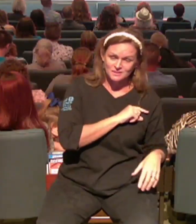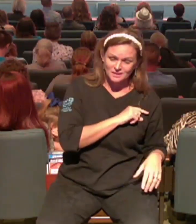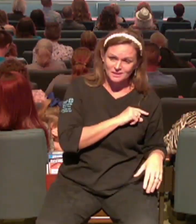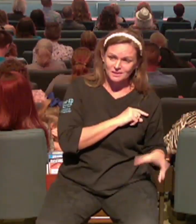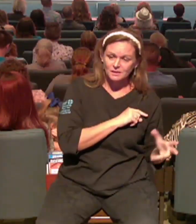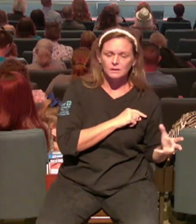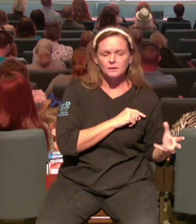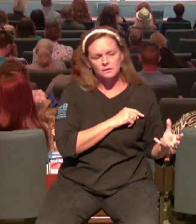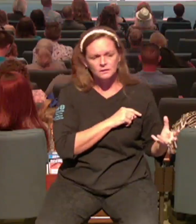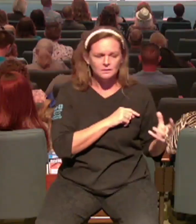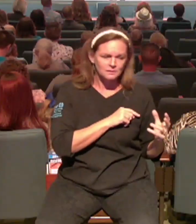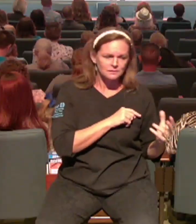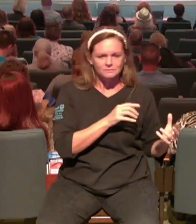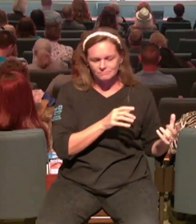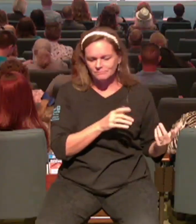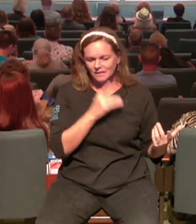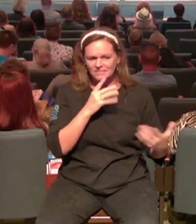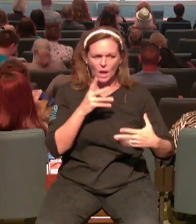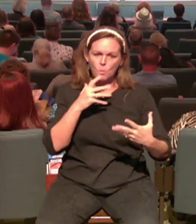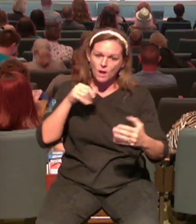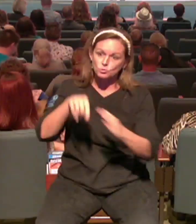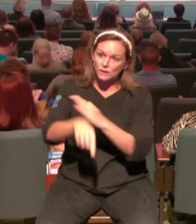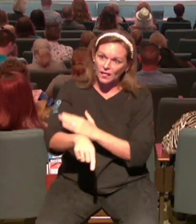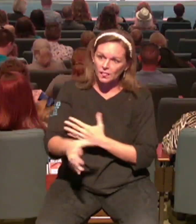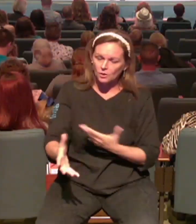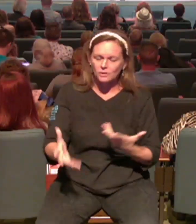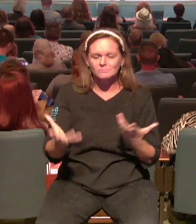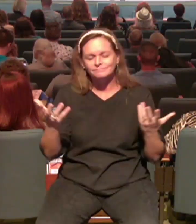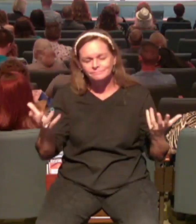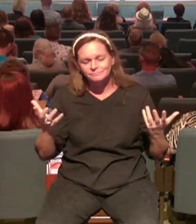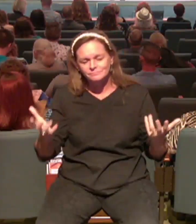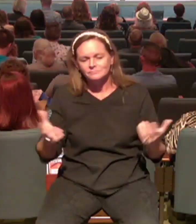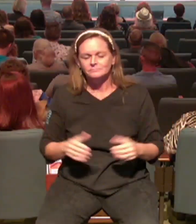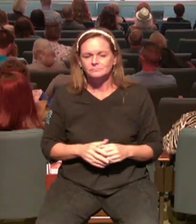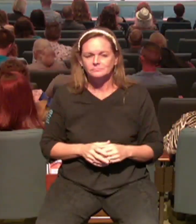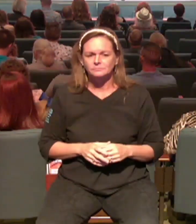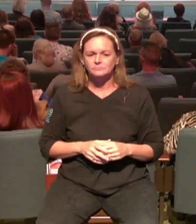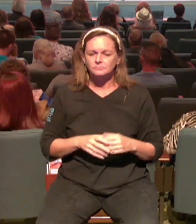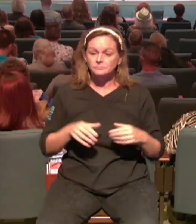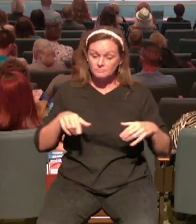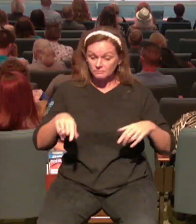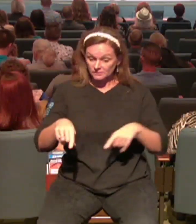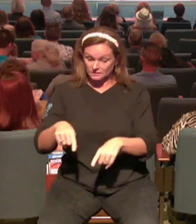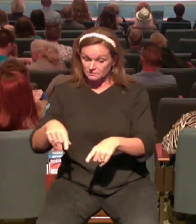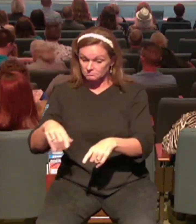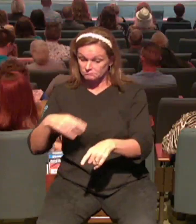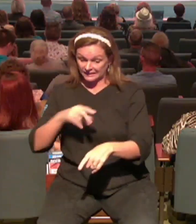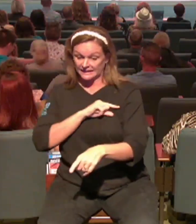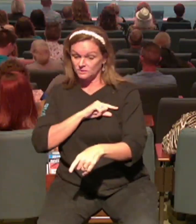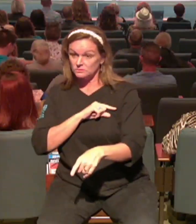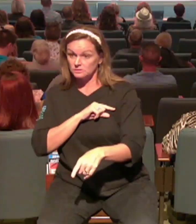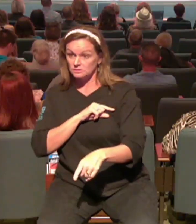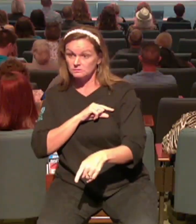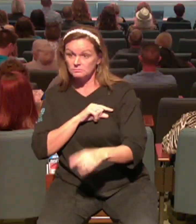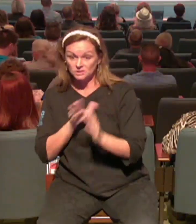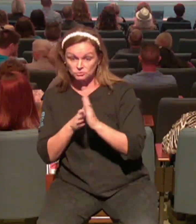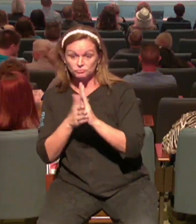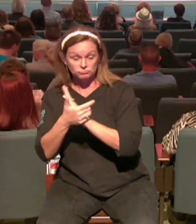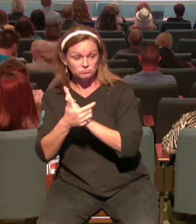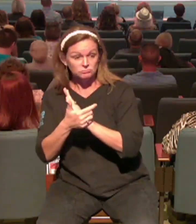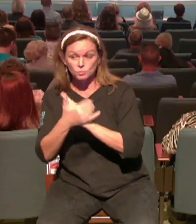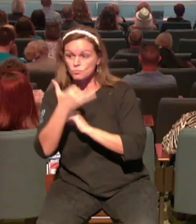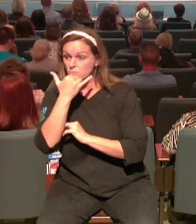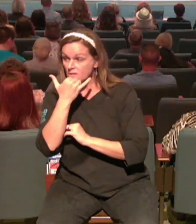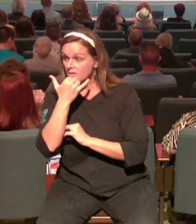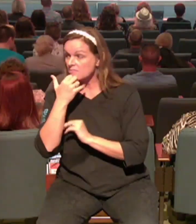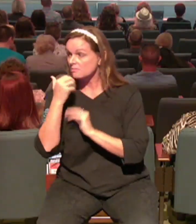right. They had wrong motives in the way they handled it, but that doesn't take away from what she did. It was sin. Adultery is wrong.